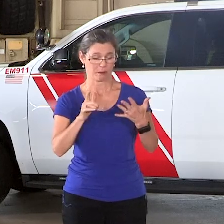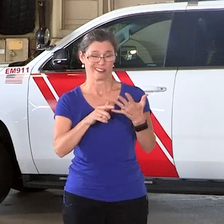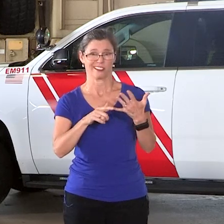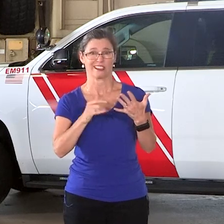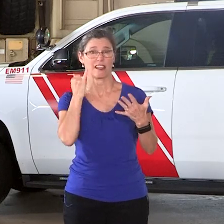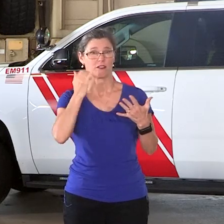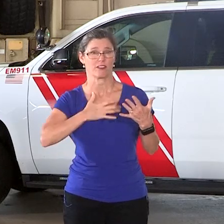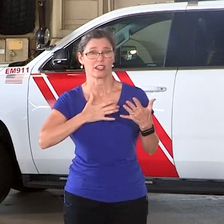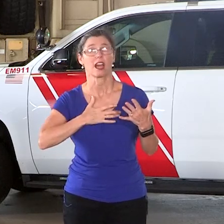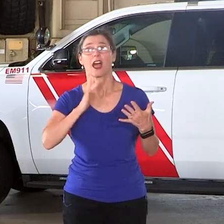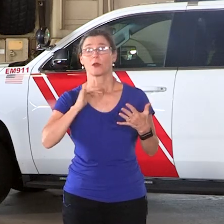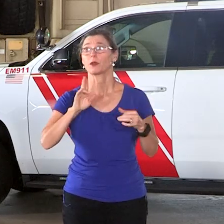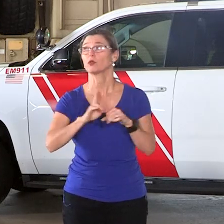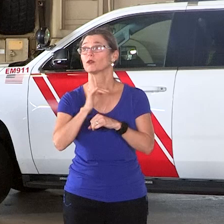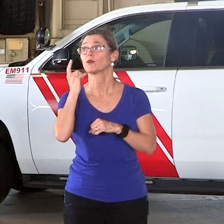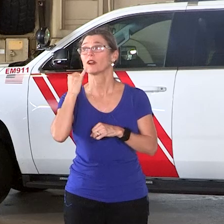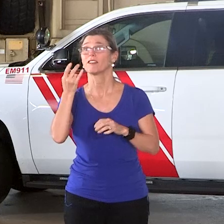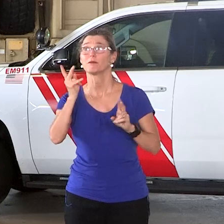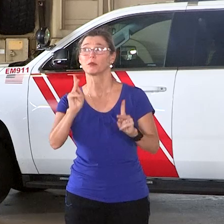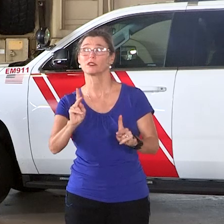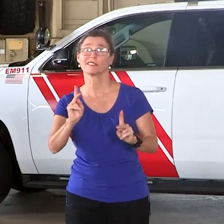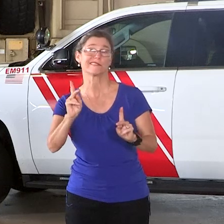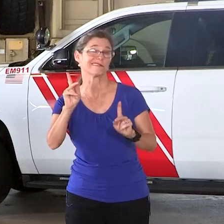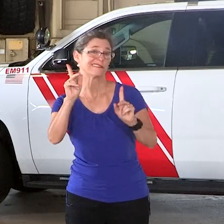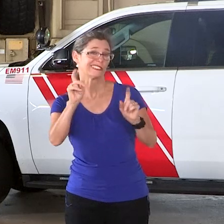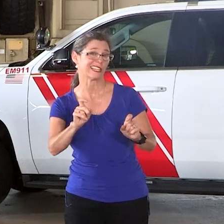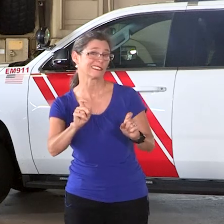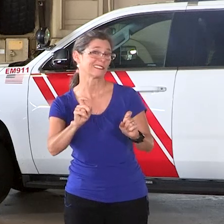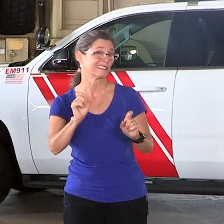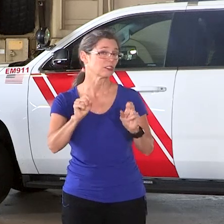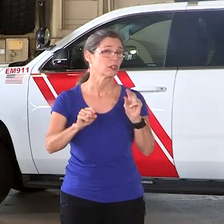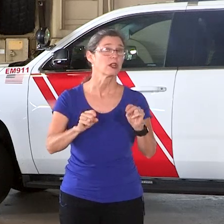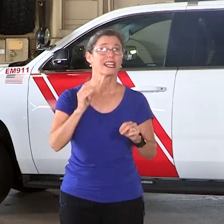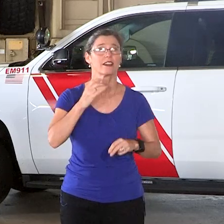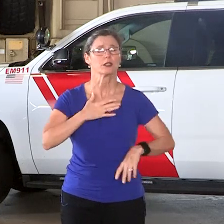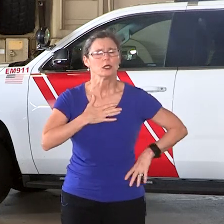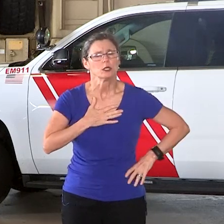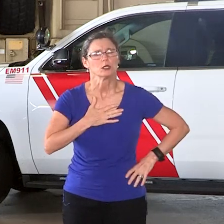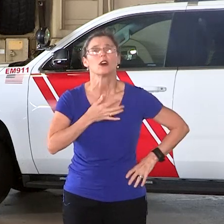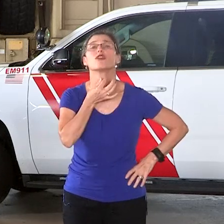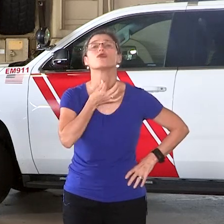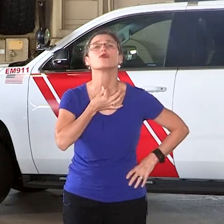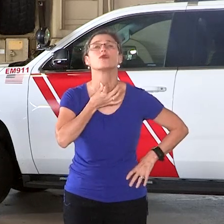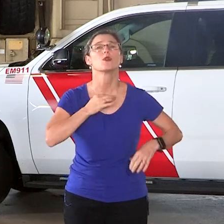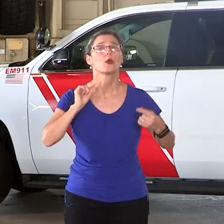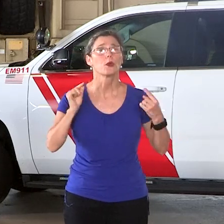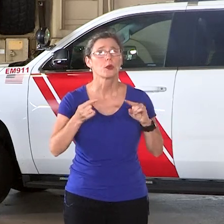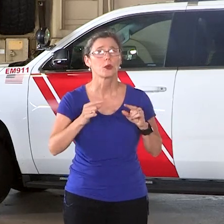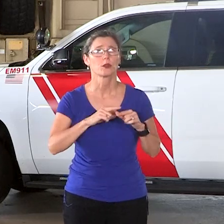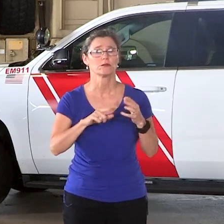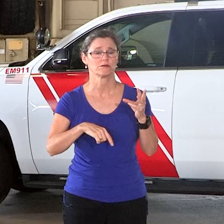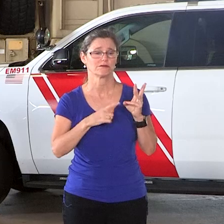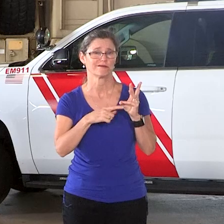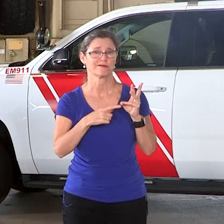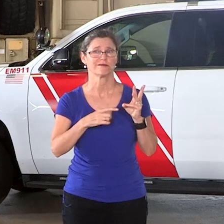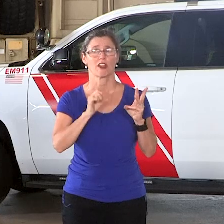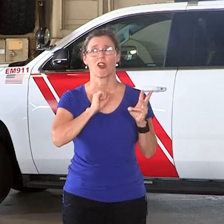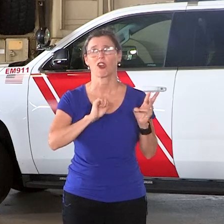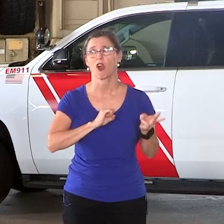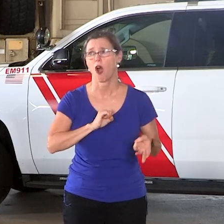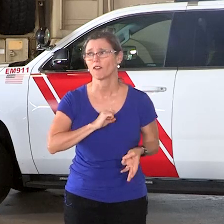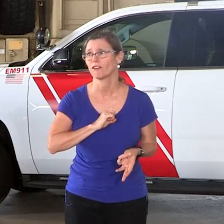used to evaluate whether the person will be tested. Shortness of breath, sore throat, cough,